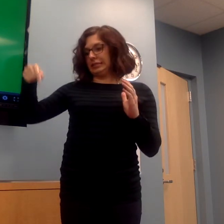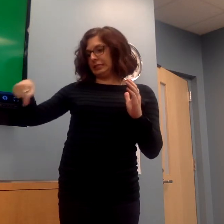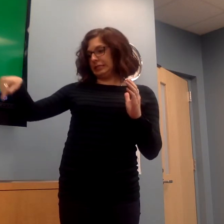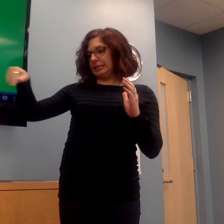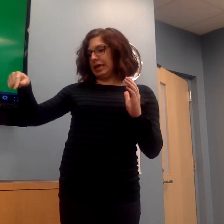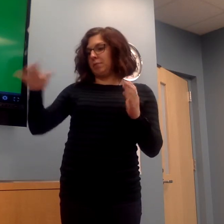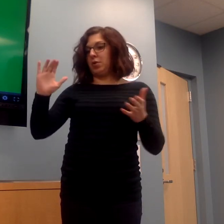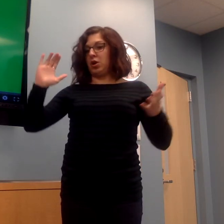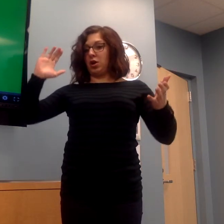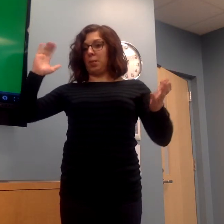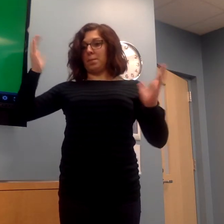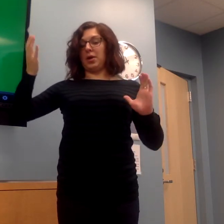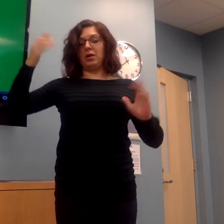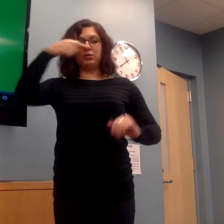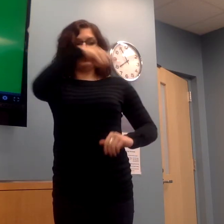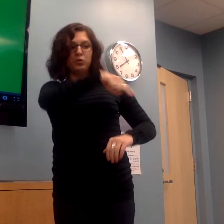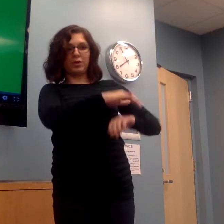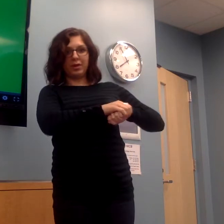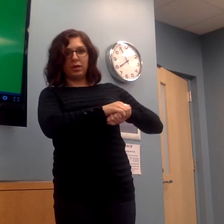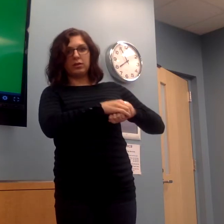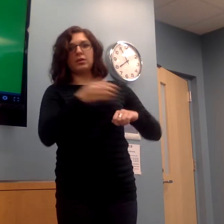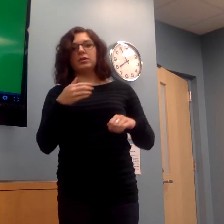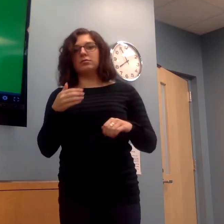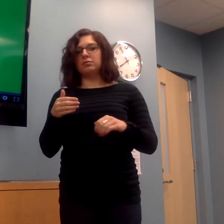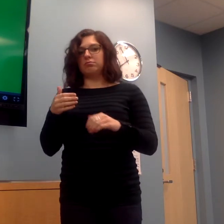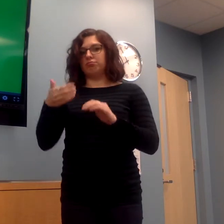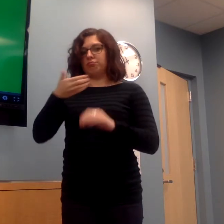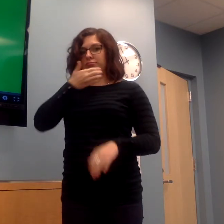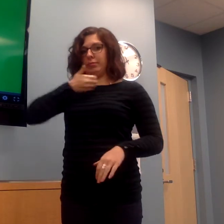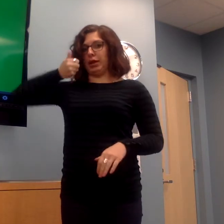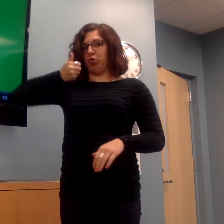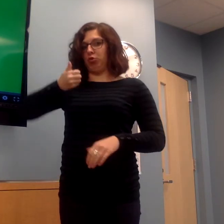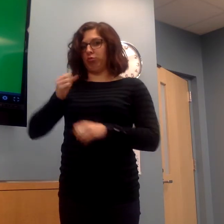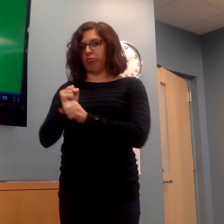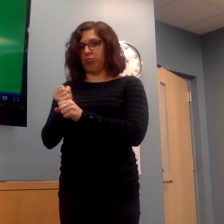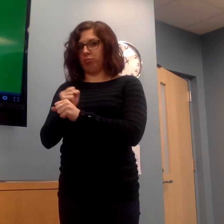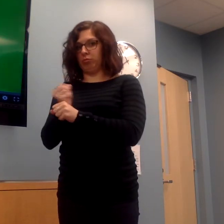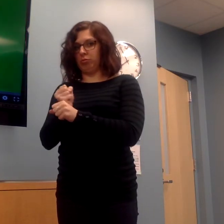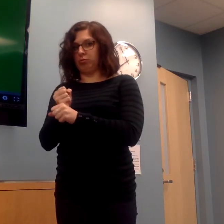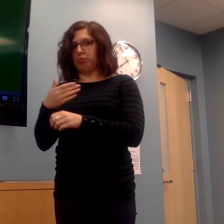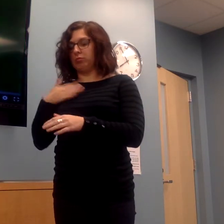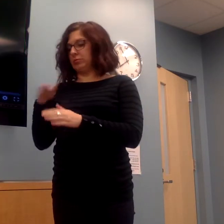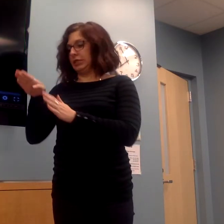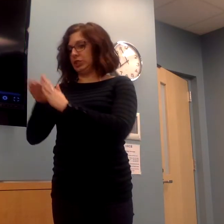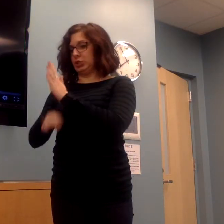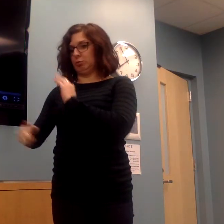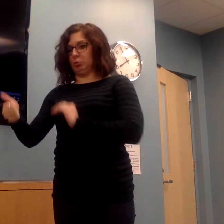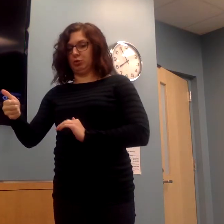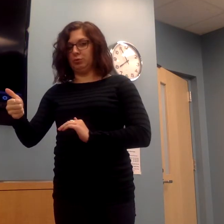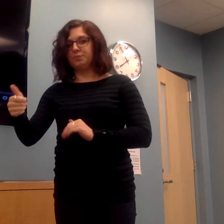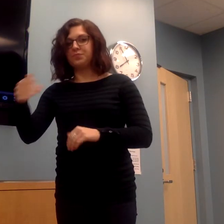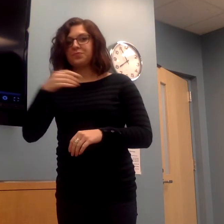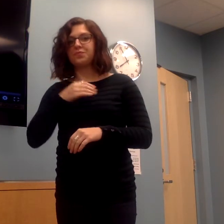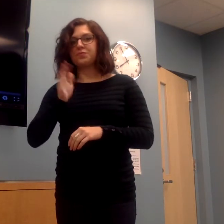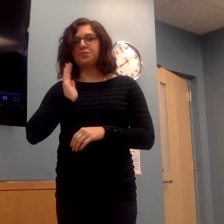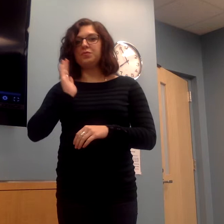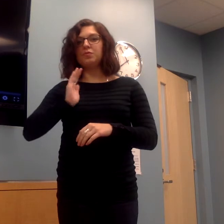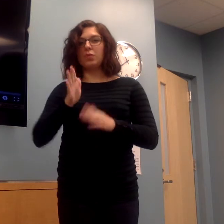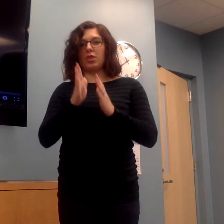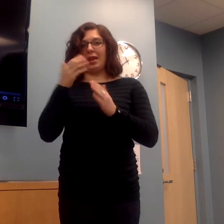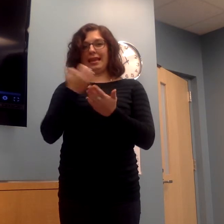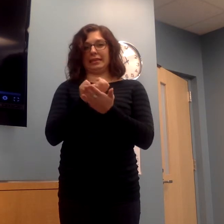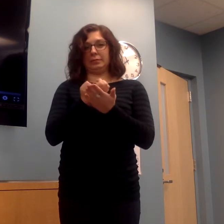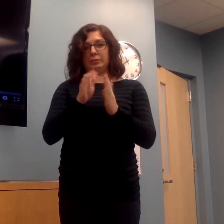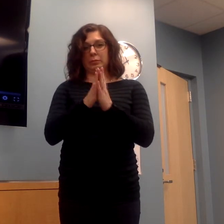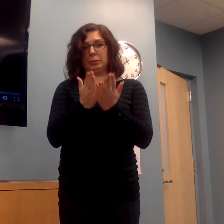at the lowest indirect or opportunity cost. I saw an example years ago in Todd Buchholz's book, From Here to Economy, that has become my